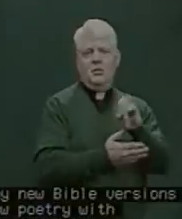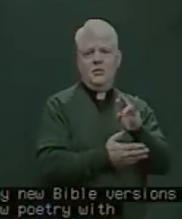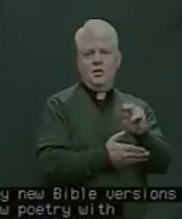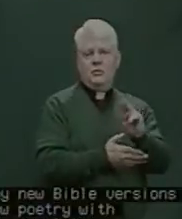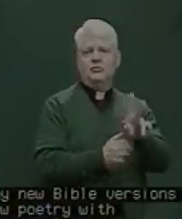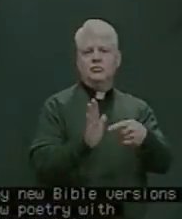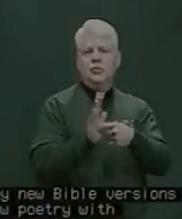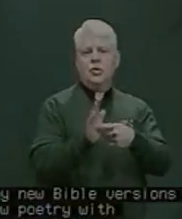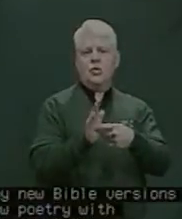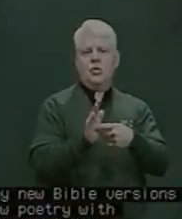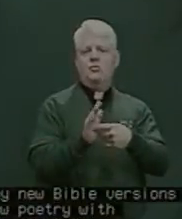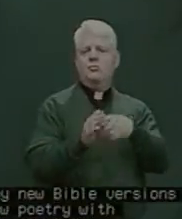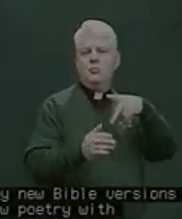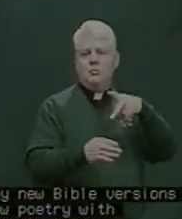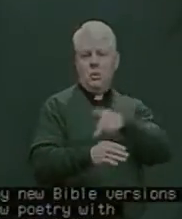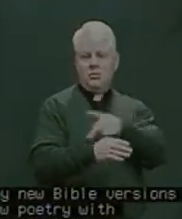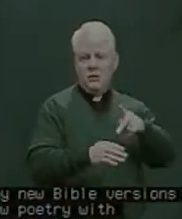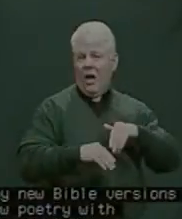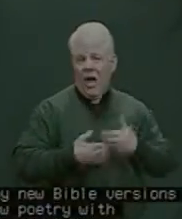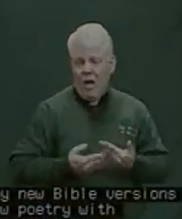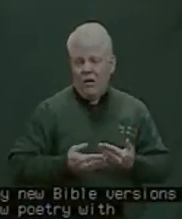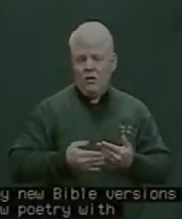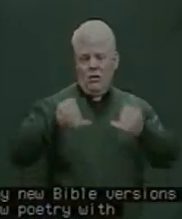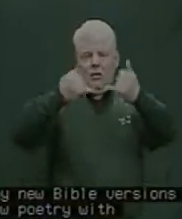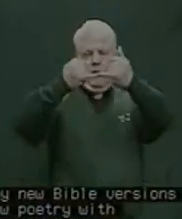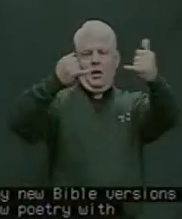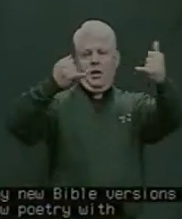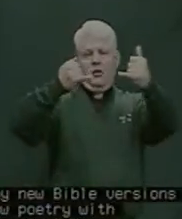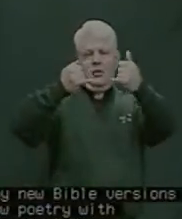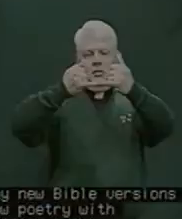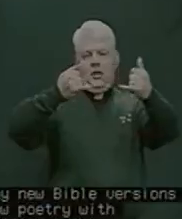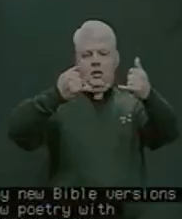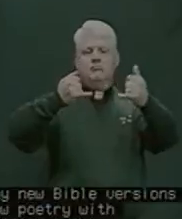new Bible versions show poetry with indented lines.